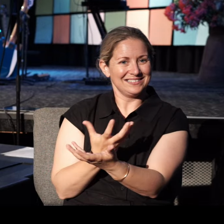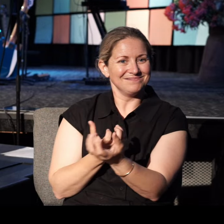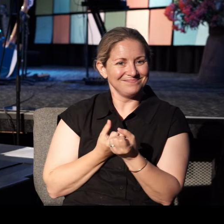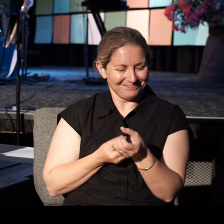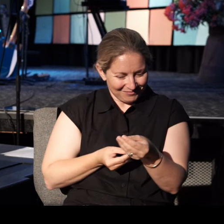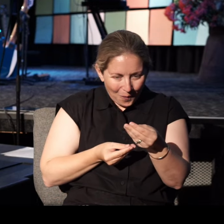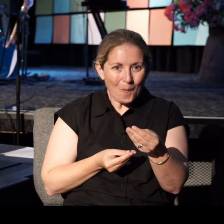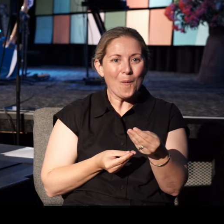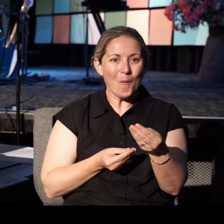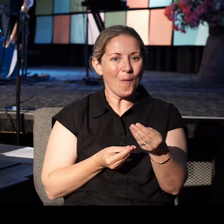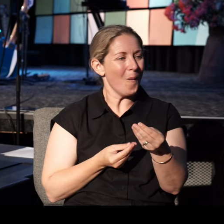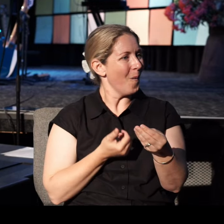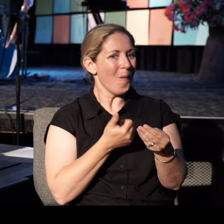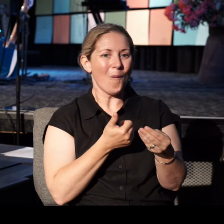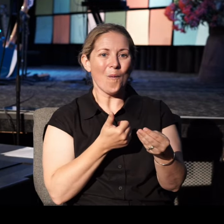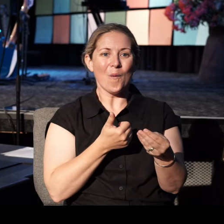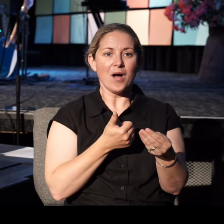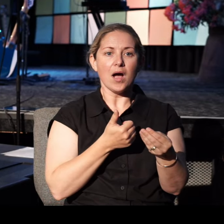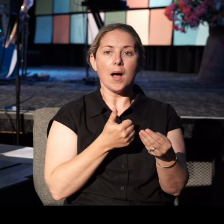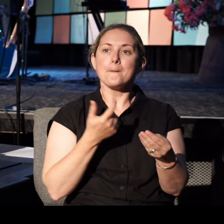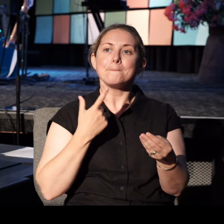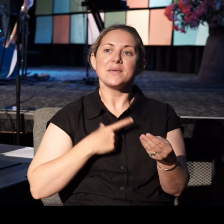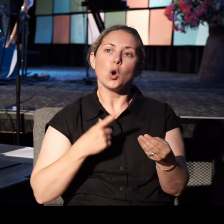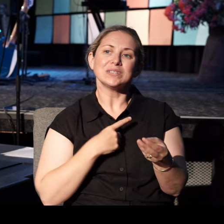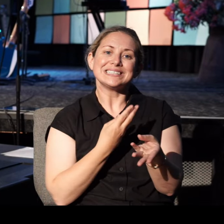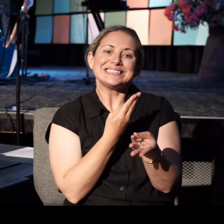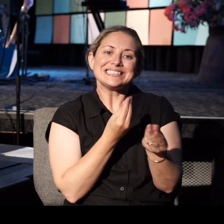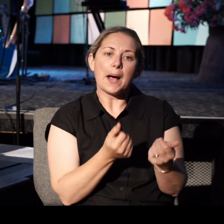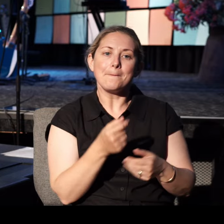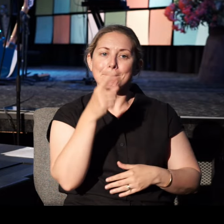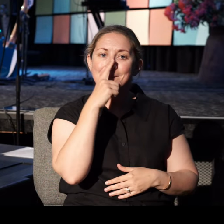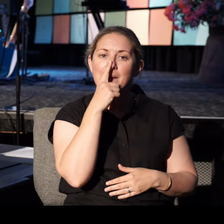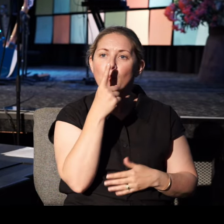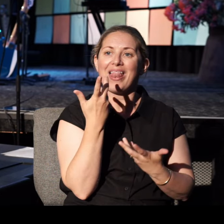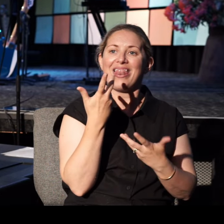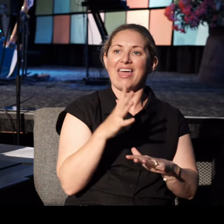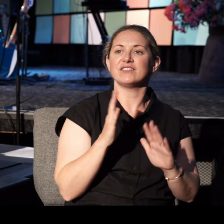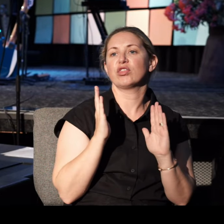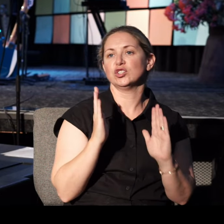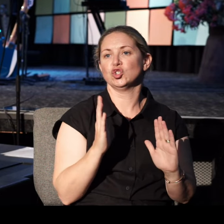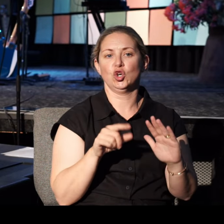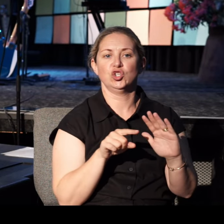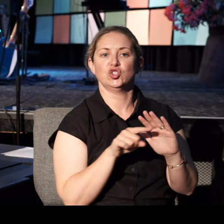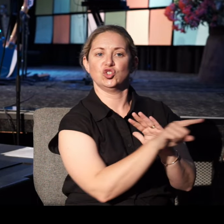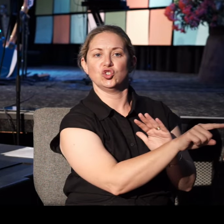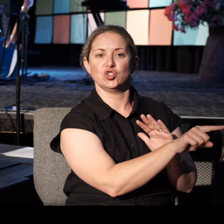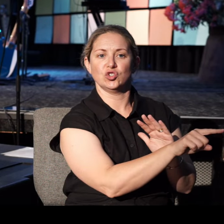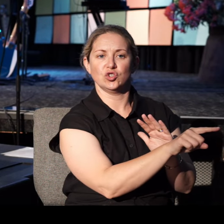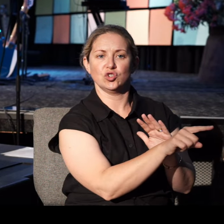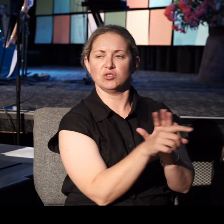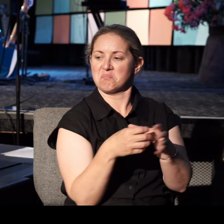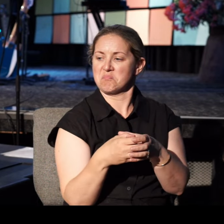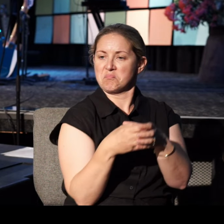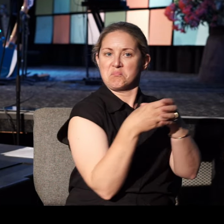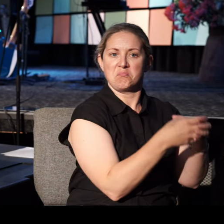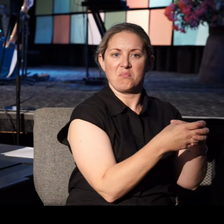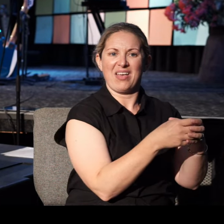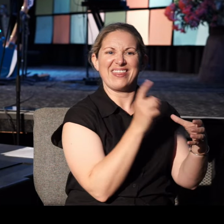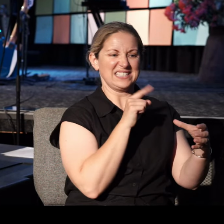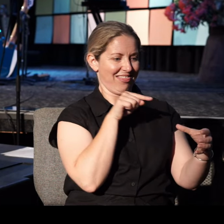verse 19, there's a group of people that had left this little church. And they'd left this little church claiming that they were the true, genuine